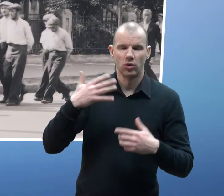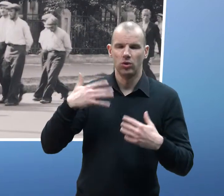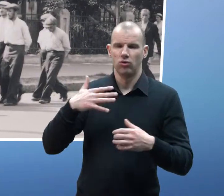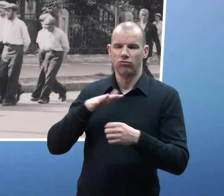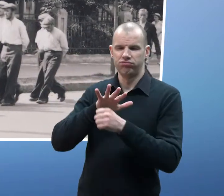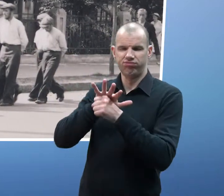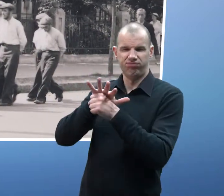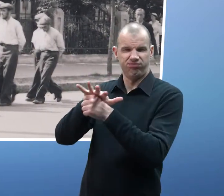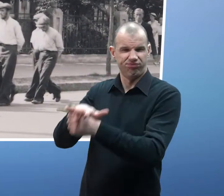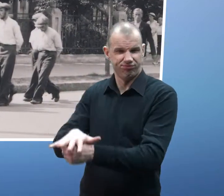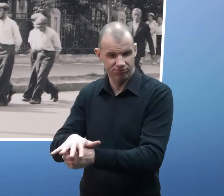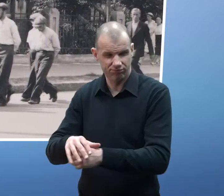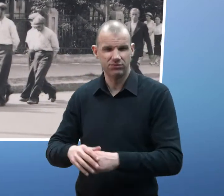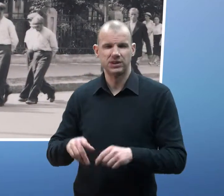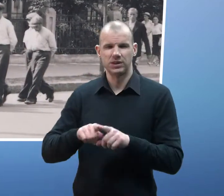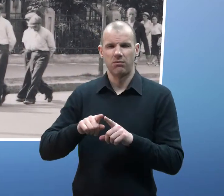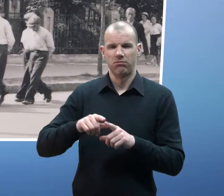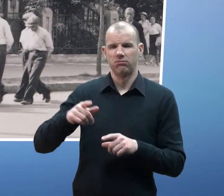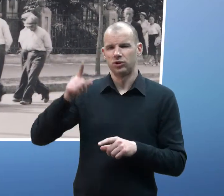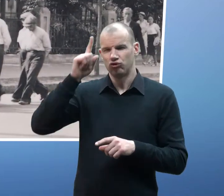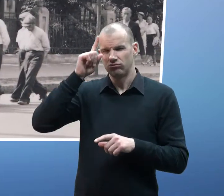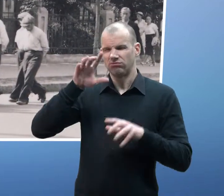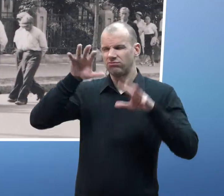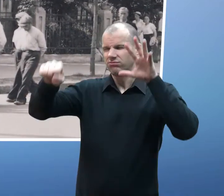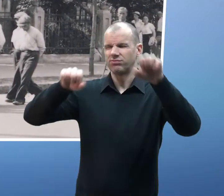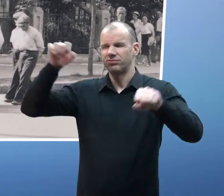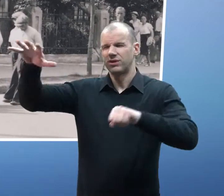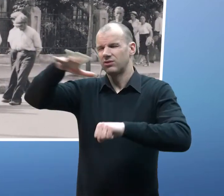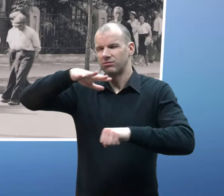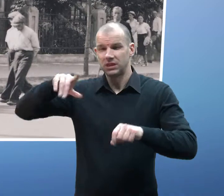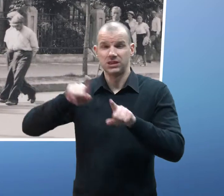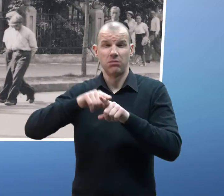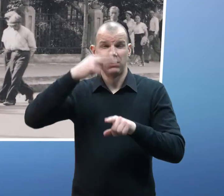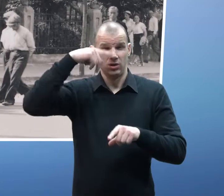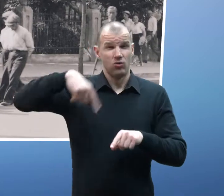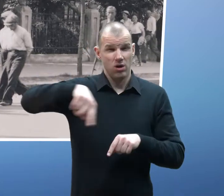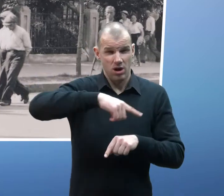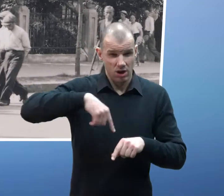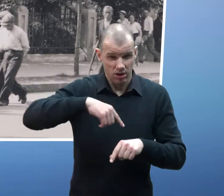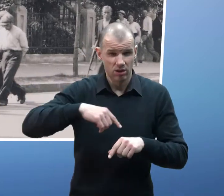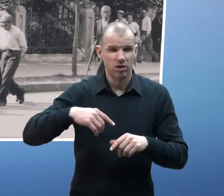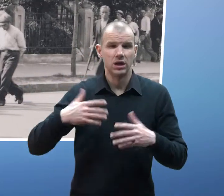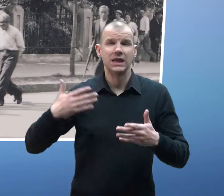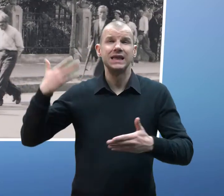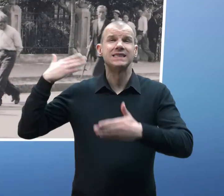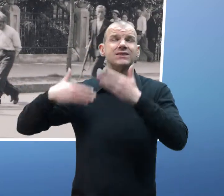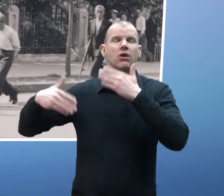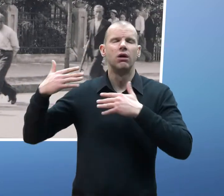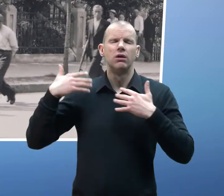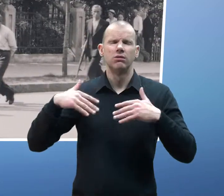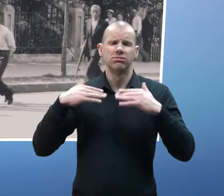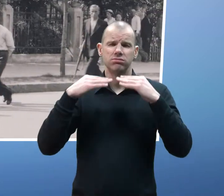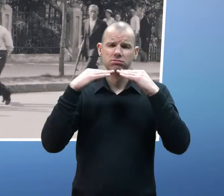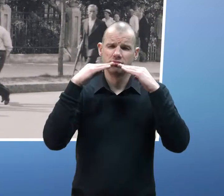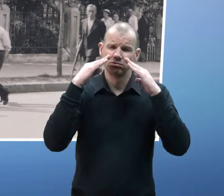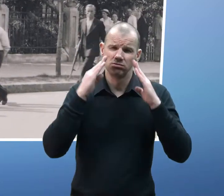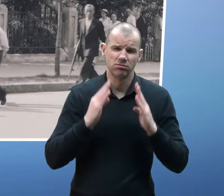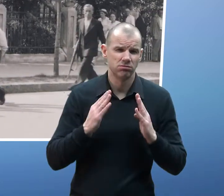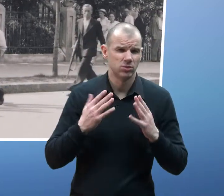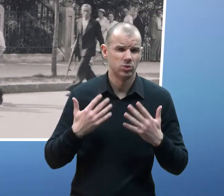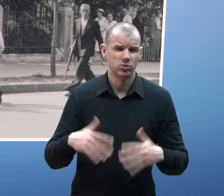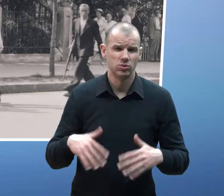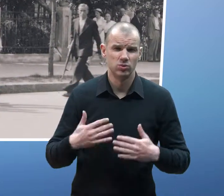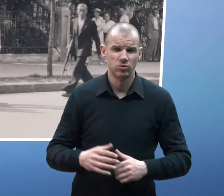hatred. Lithuania and other states occupied by Germany experienced the tragedy of an